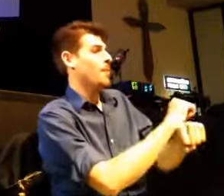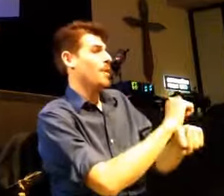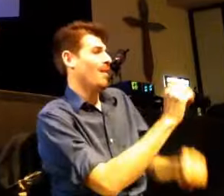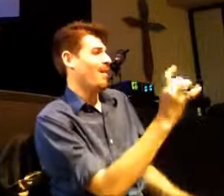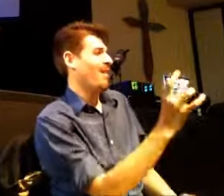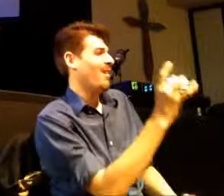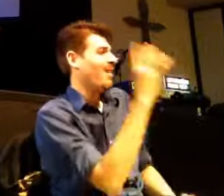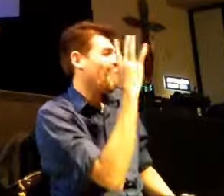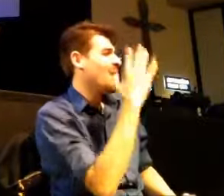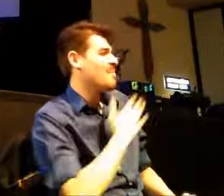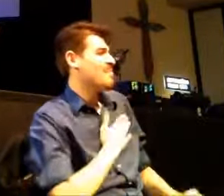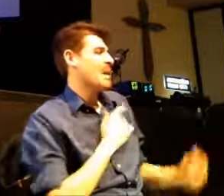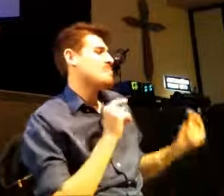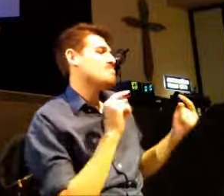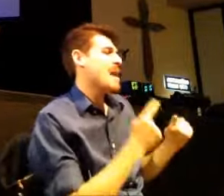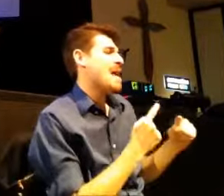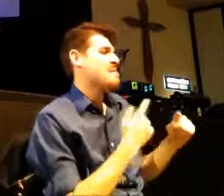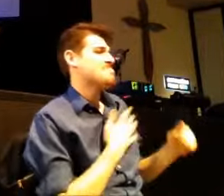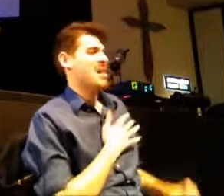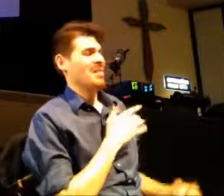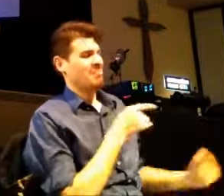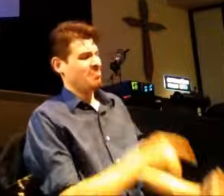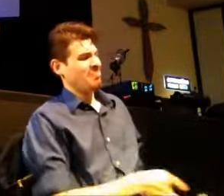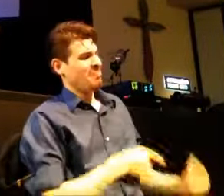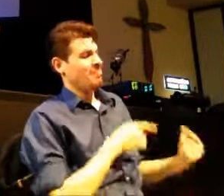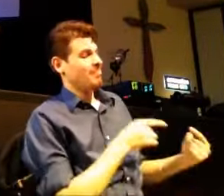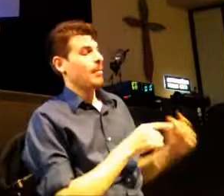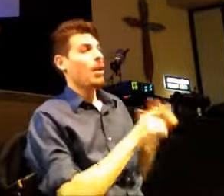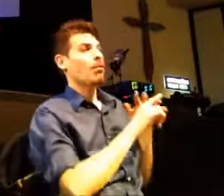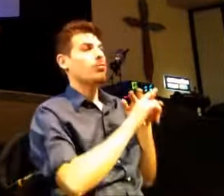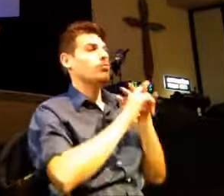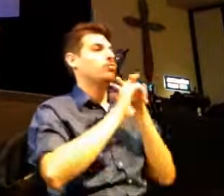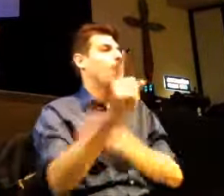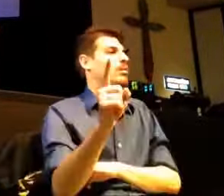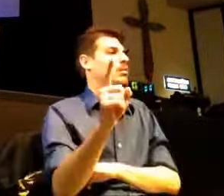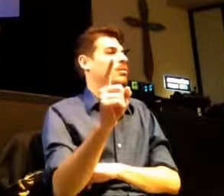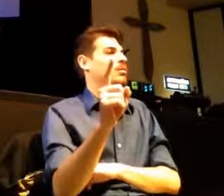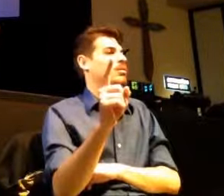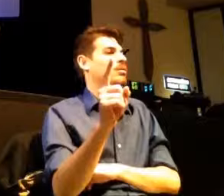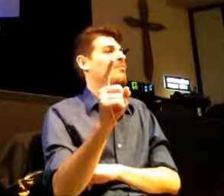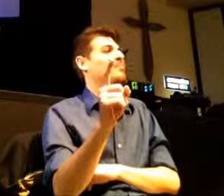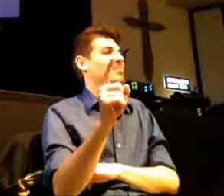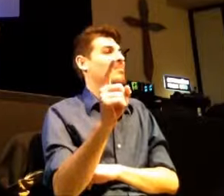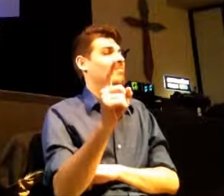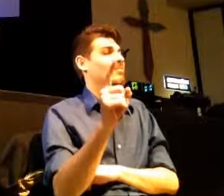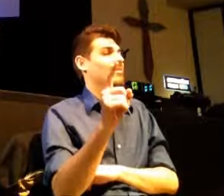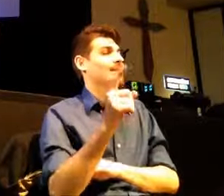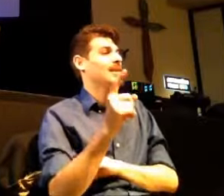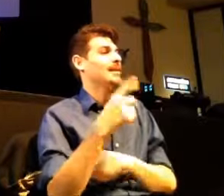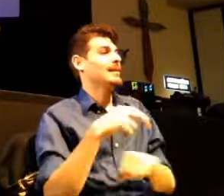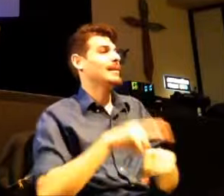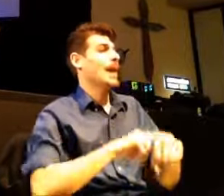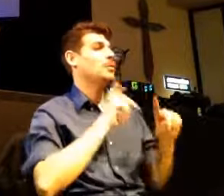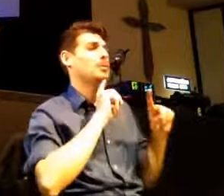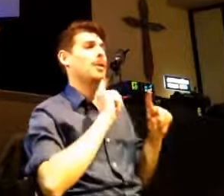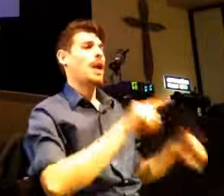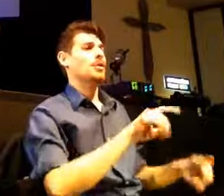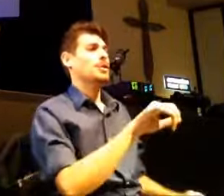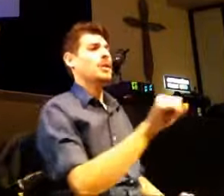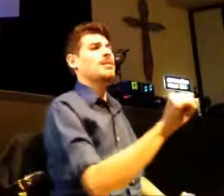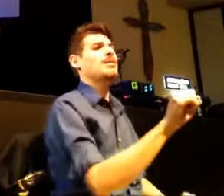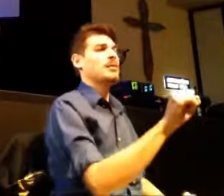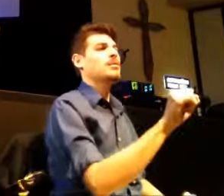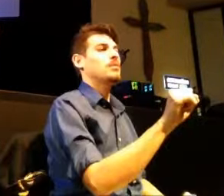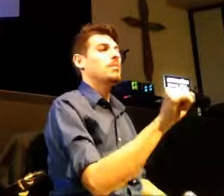away from the pain or the scary thing as fast as I can. But sometimes, friends, that is the worst thing in the world